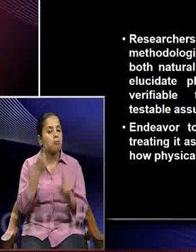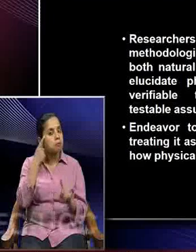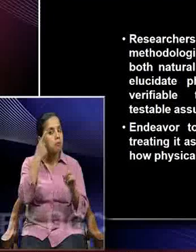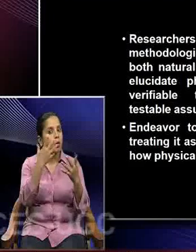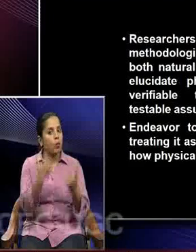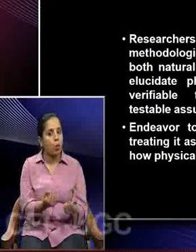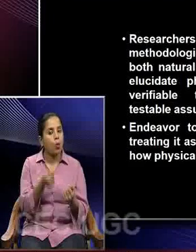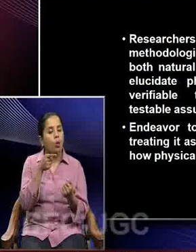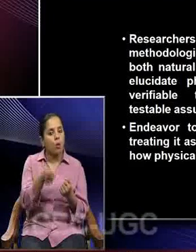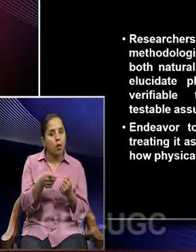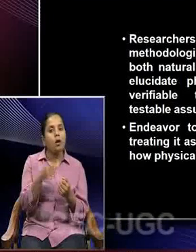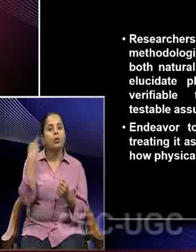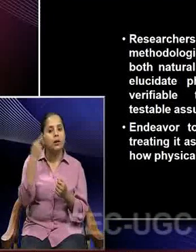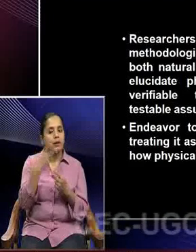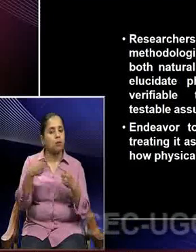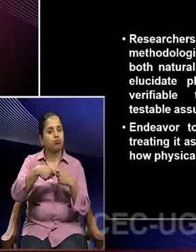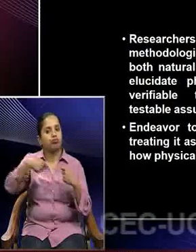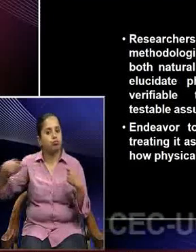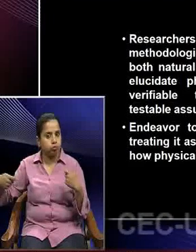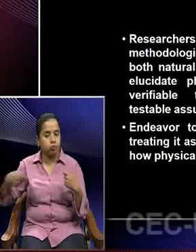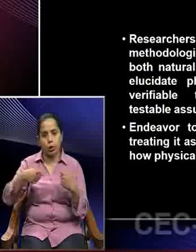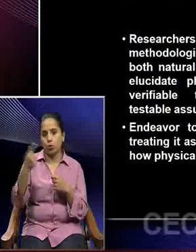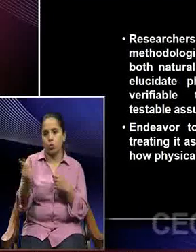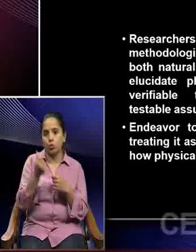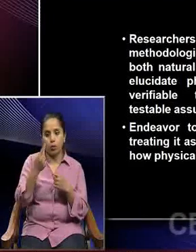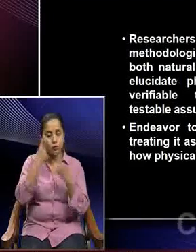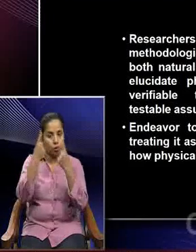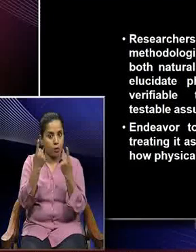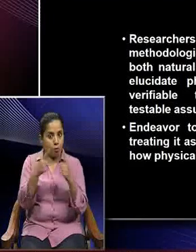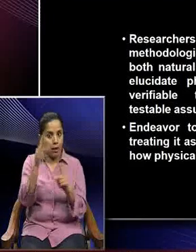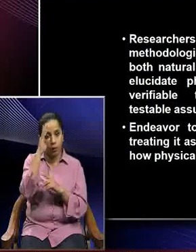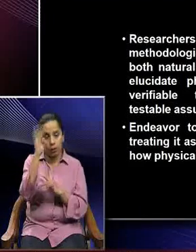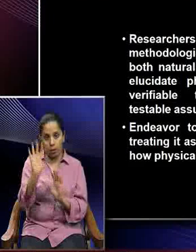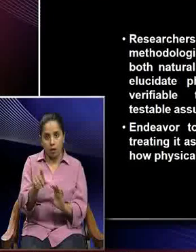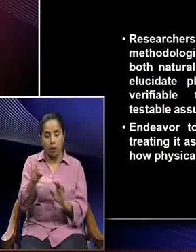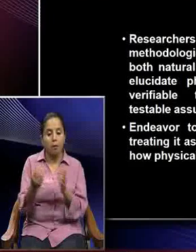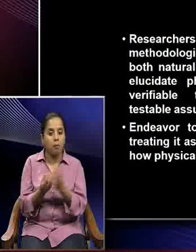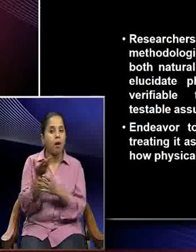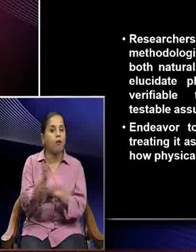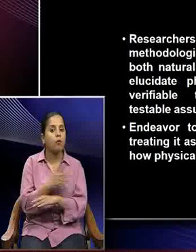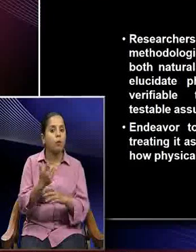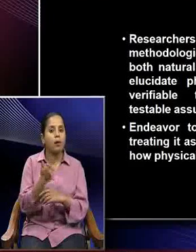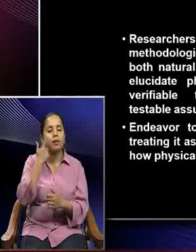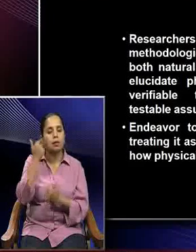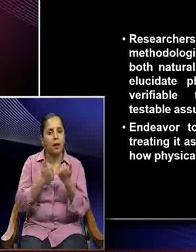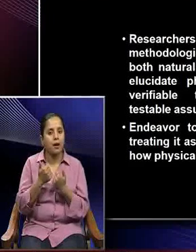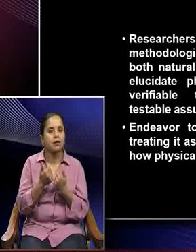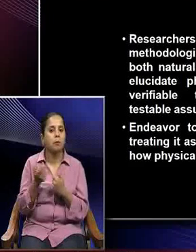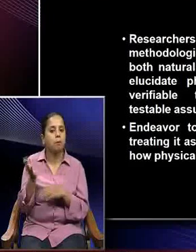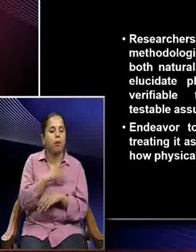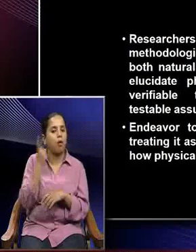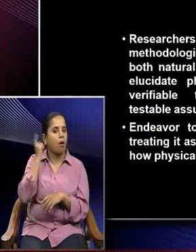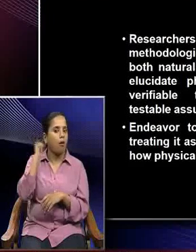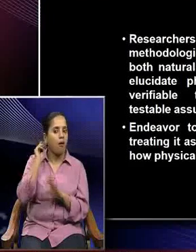elucidate phenomena via the use of verifiable theories generated from testable assumptions.